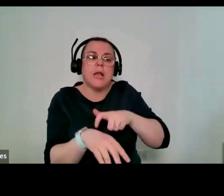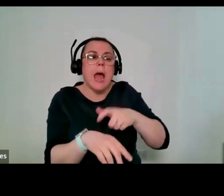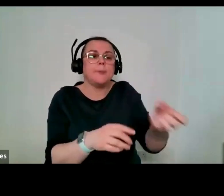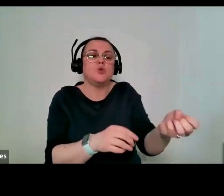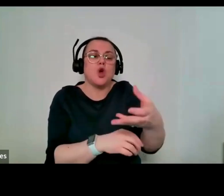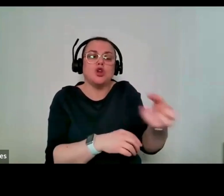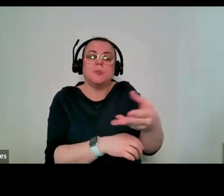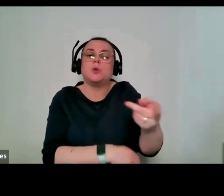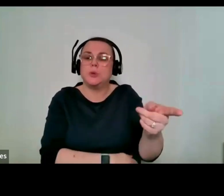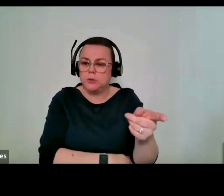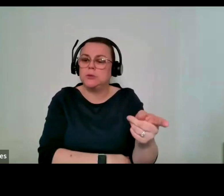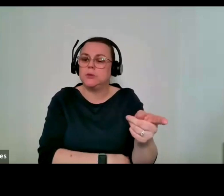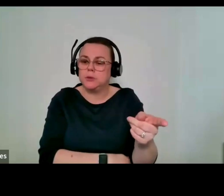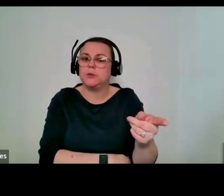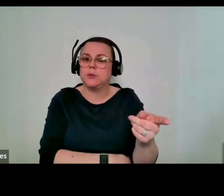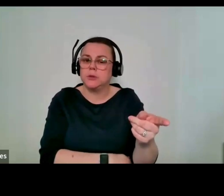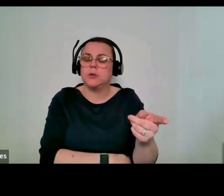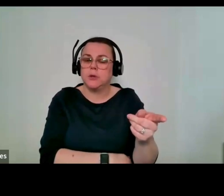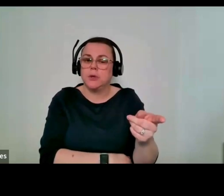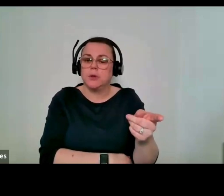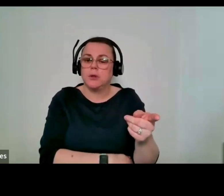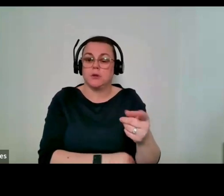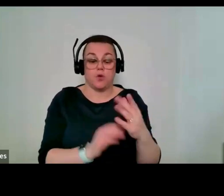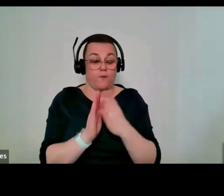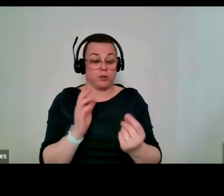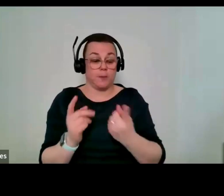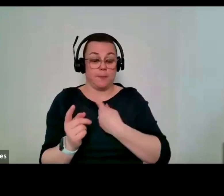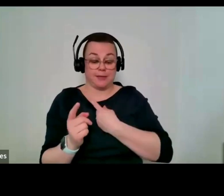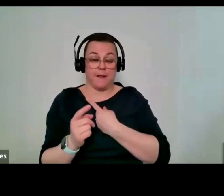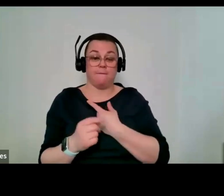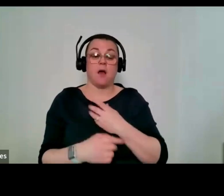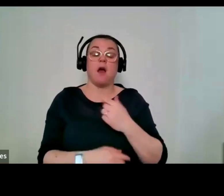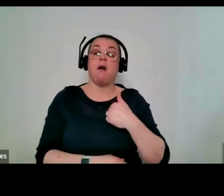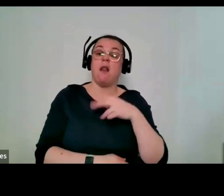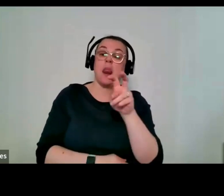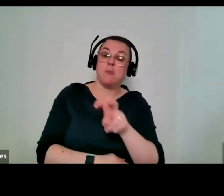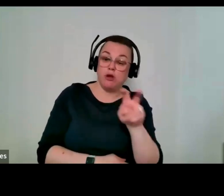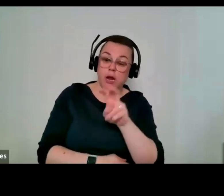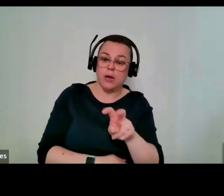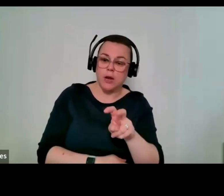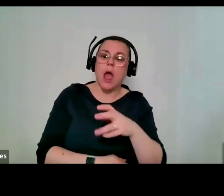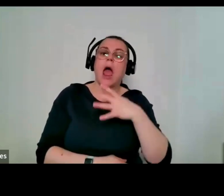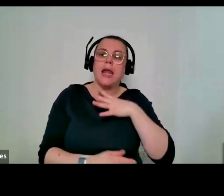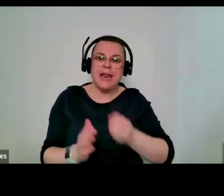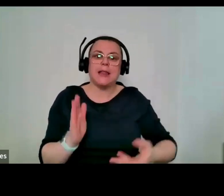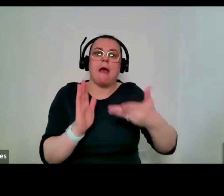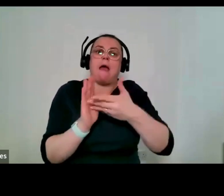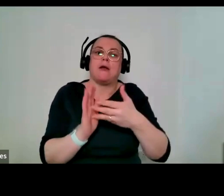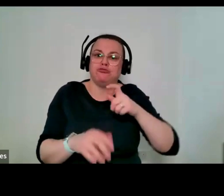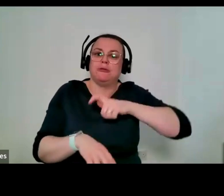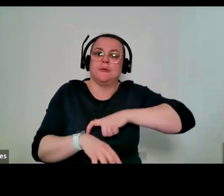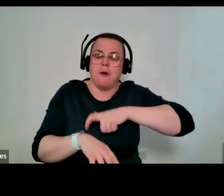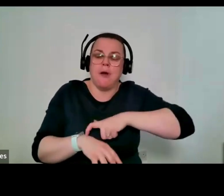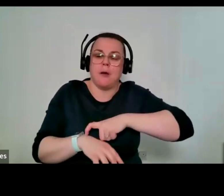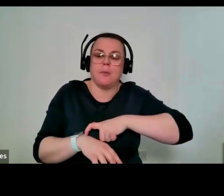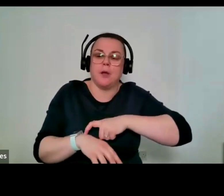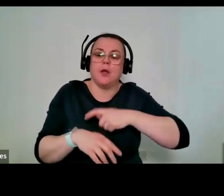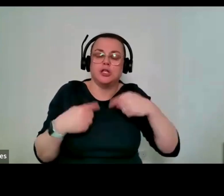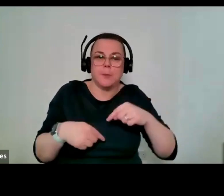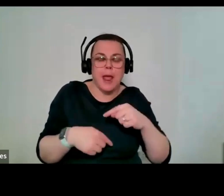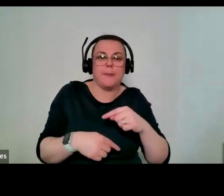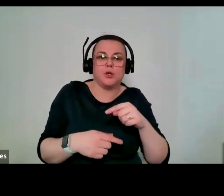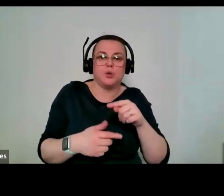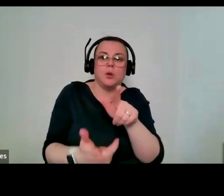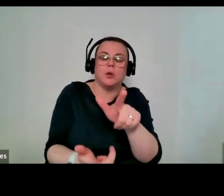at the meeting. For someone like myself who's a lip reader, I need a bit of extra time to process what's